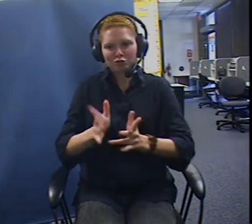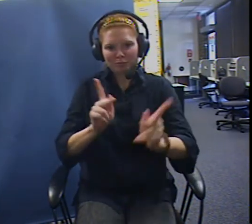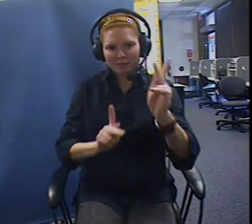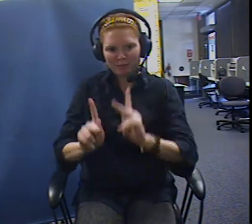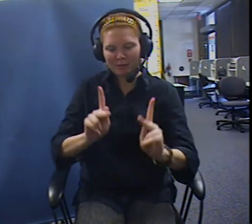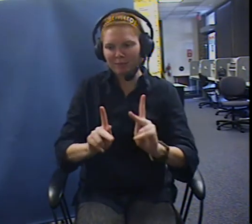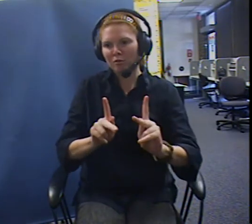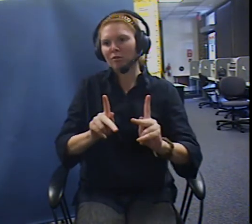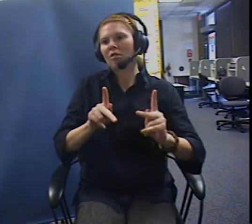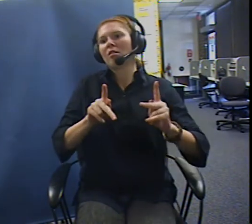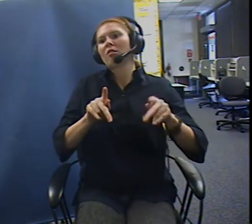open spaces.